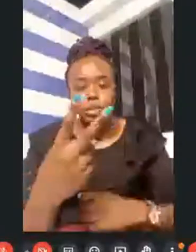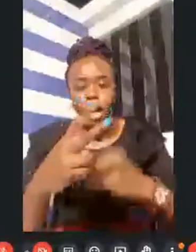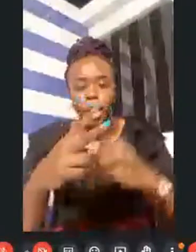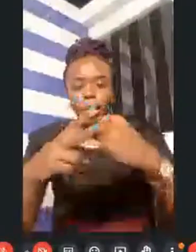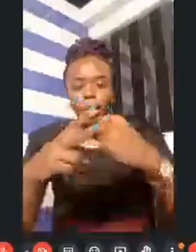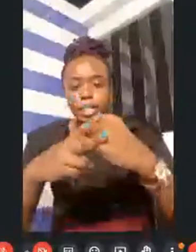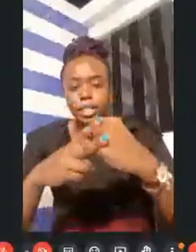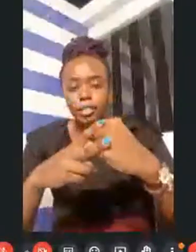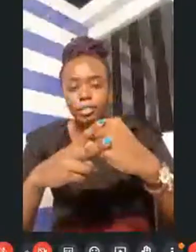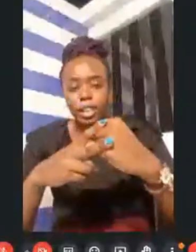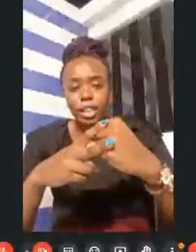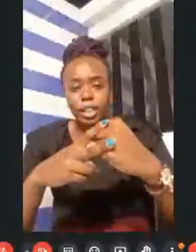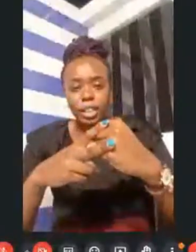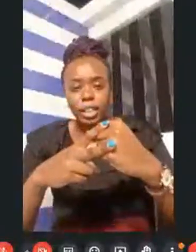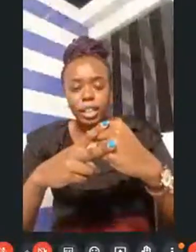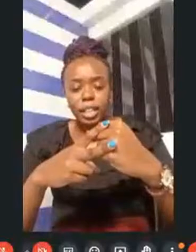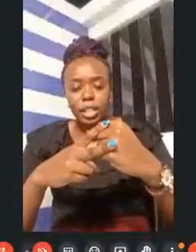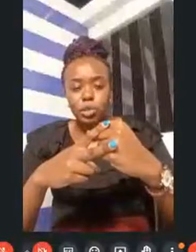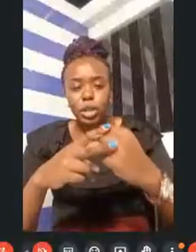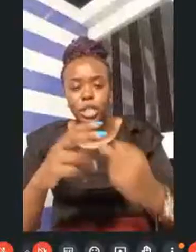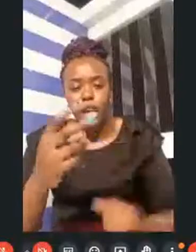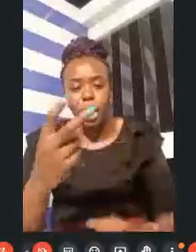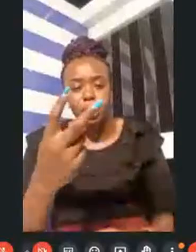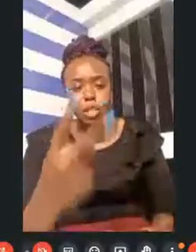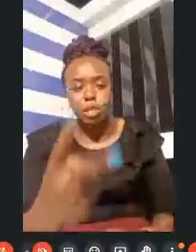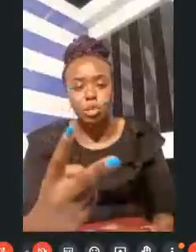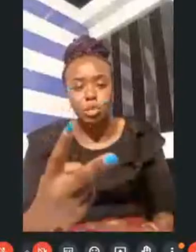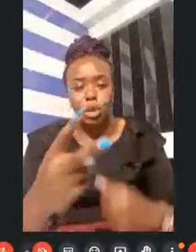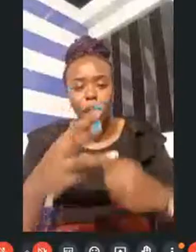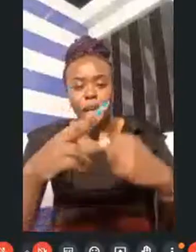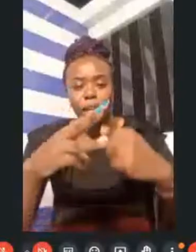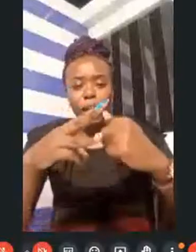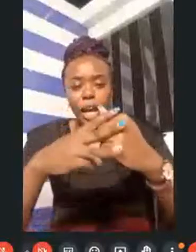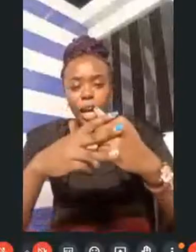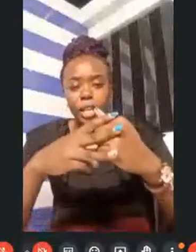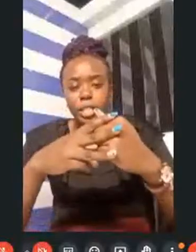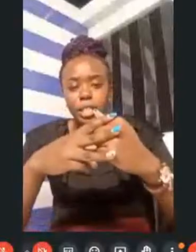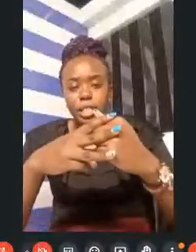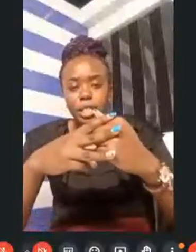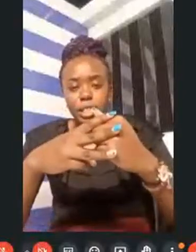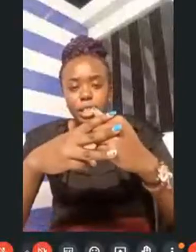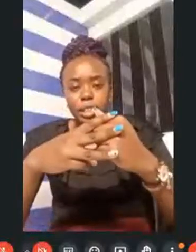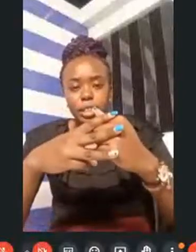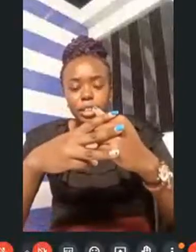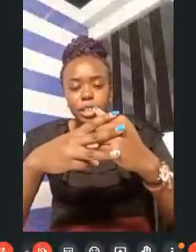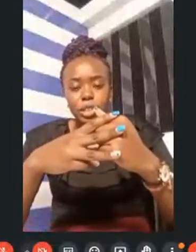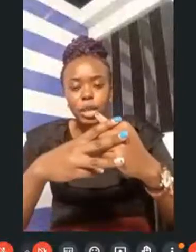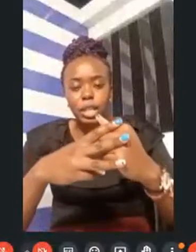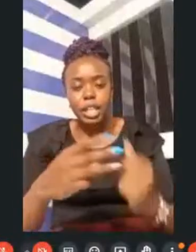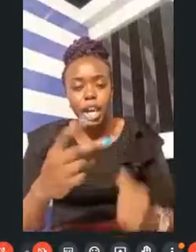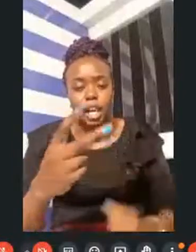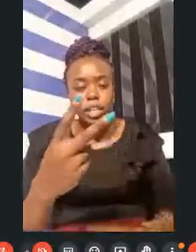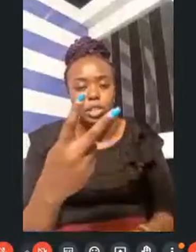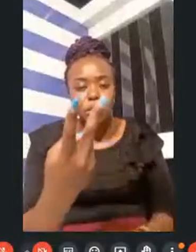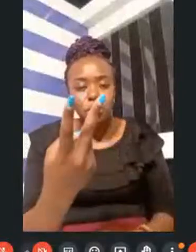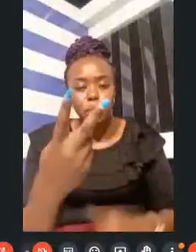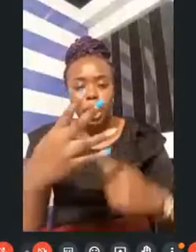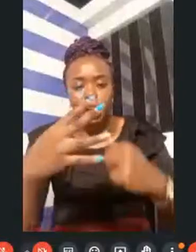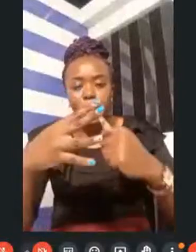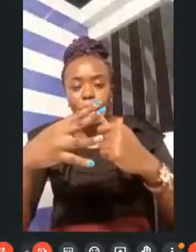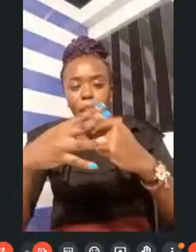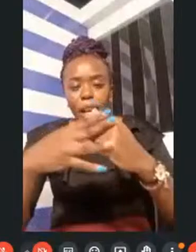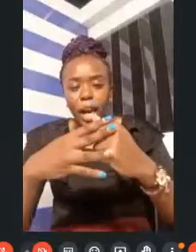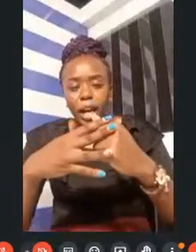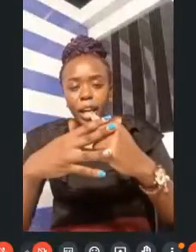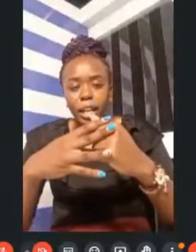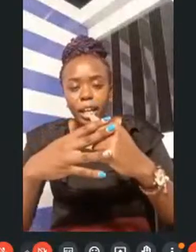27, 2 and 7. 28, 2 and 8. 29,